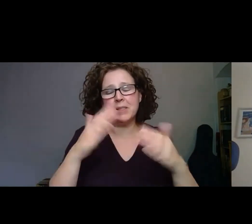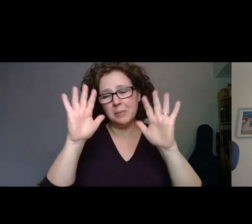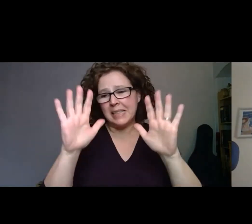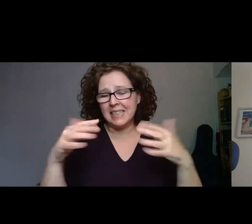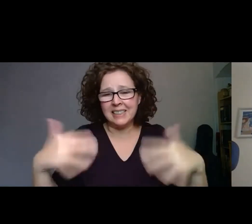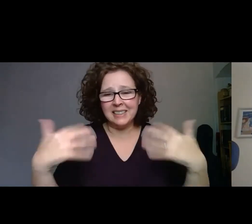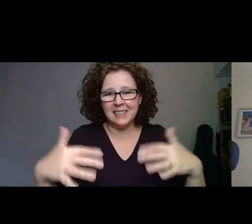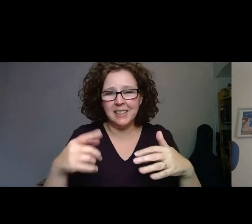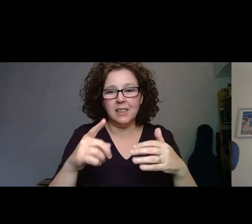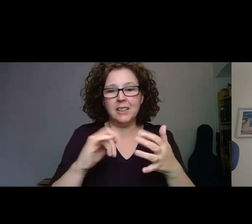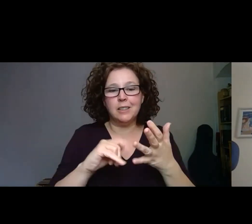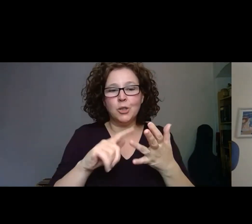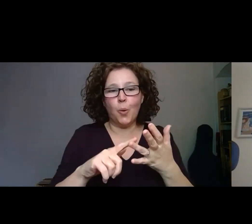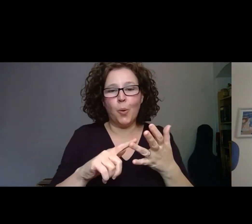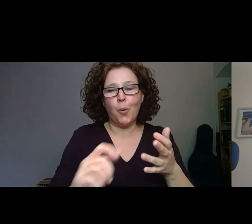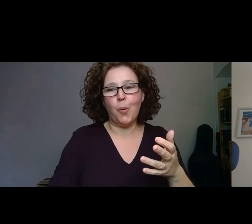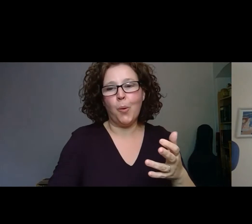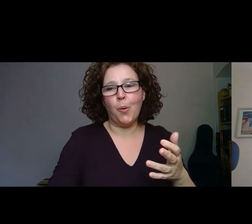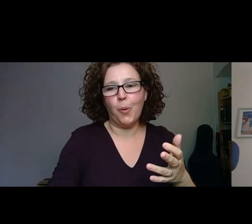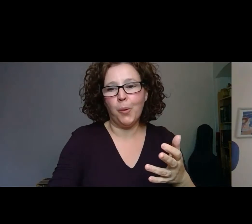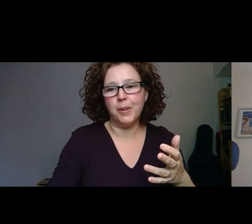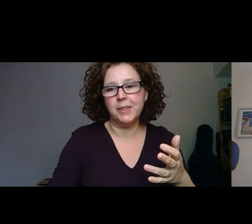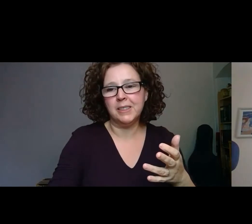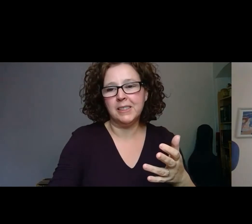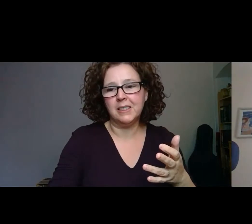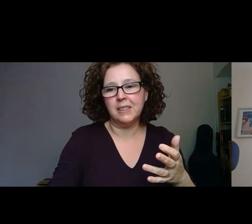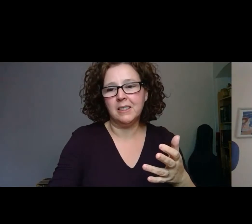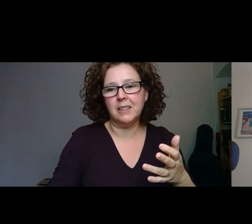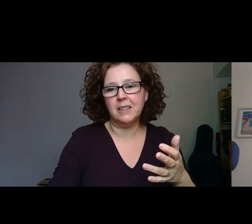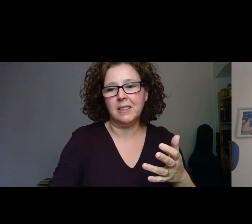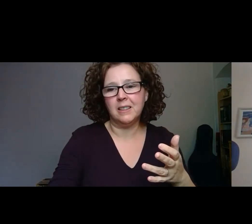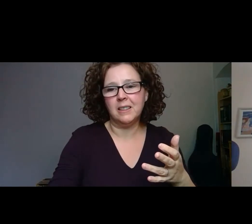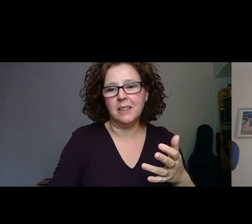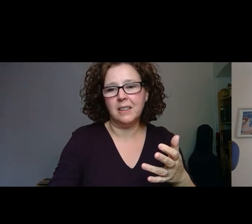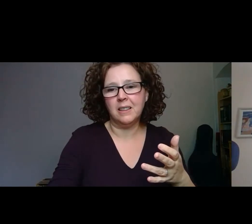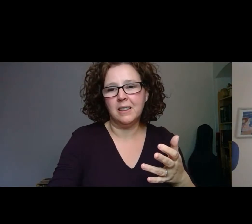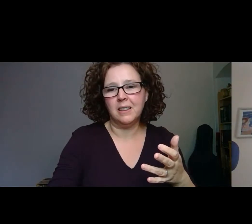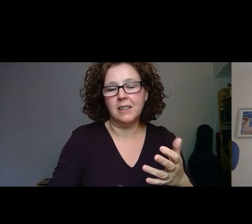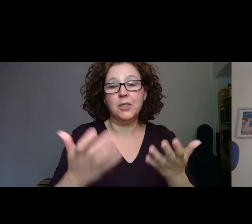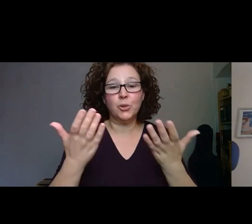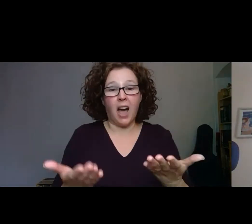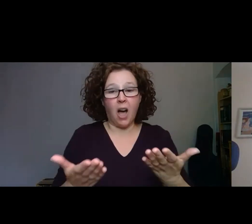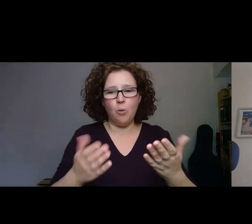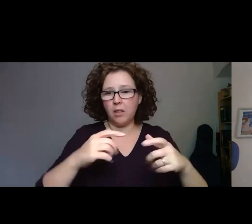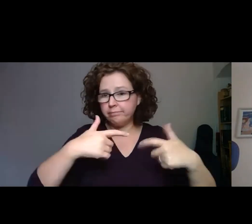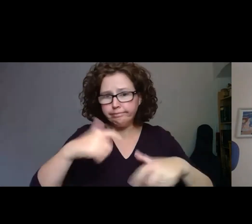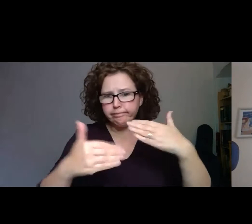So without further ado, we will move on